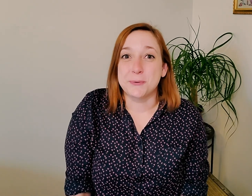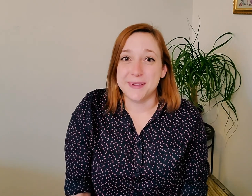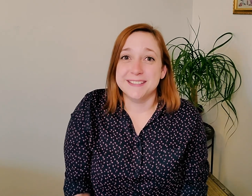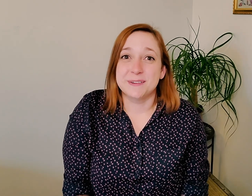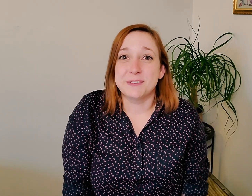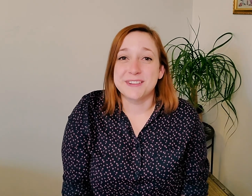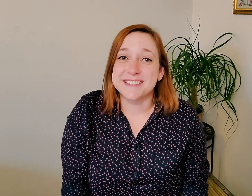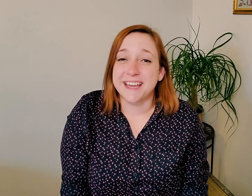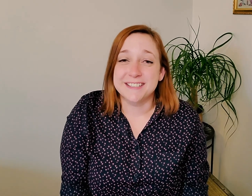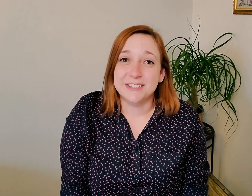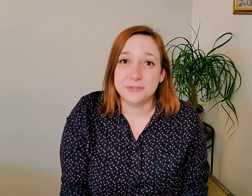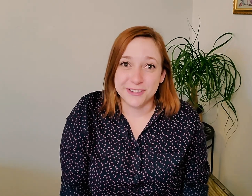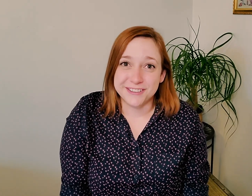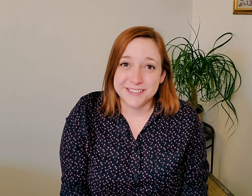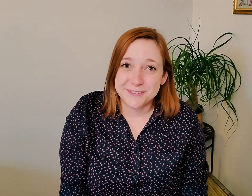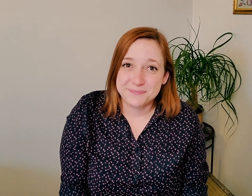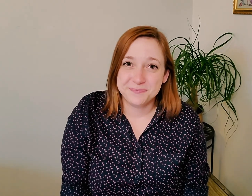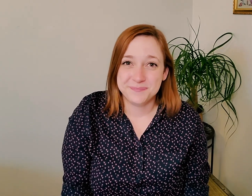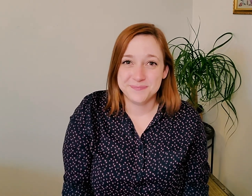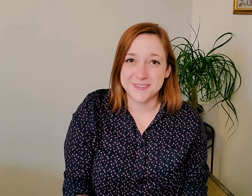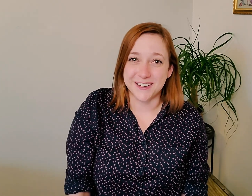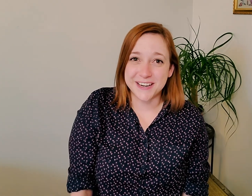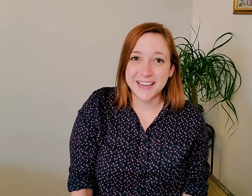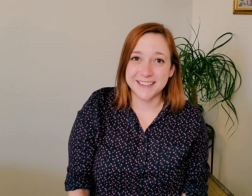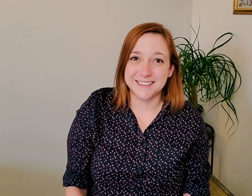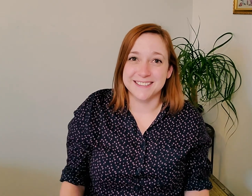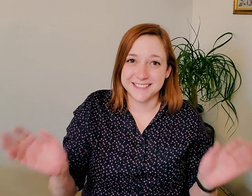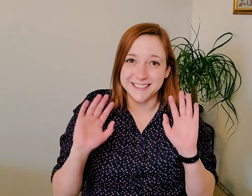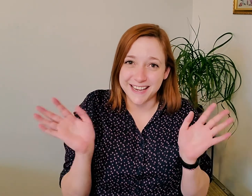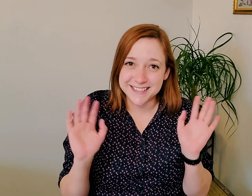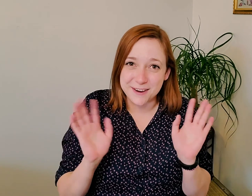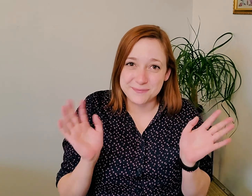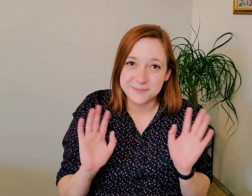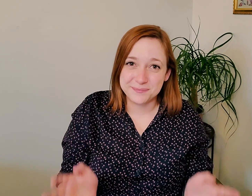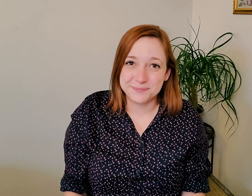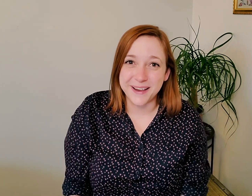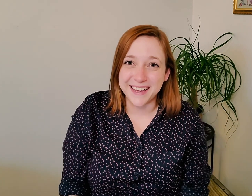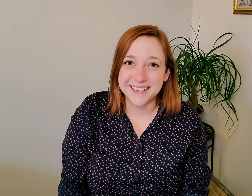show me some of the signs you've learned. All right, I'll see you next time. Bye.